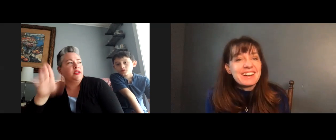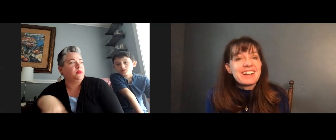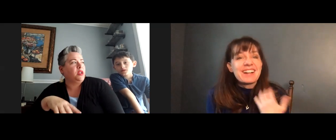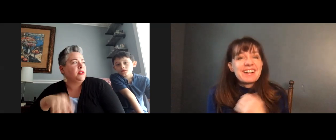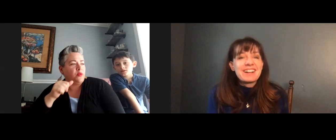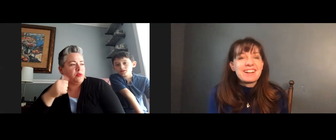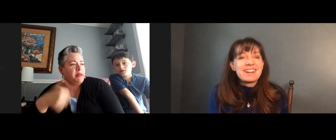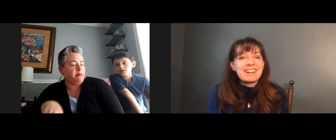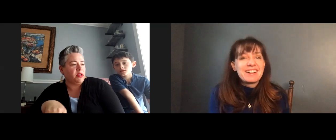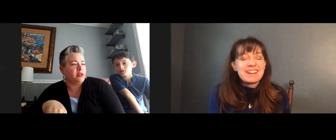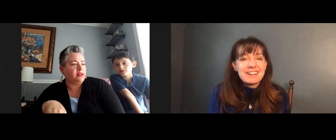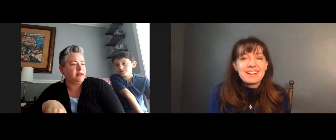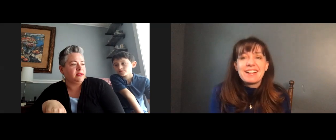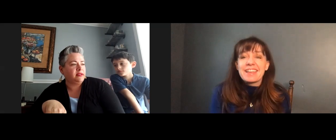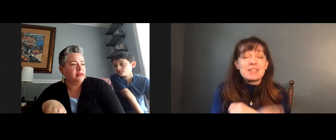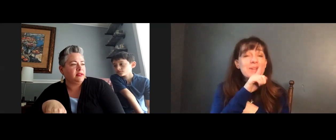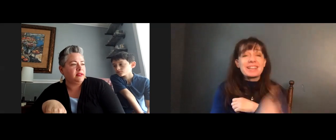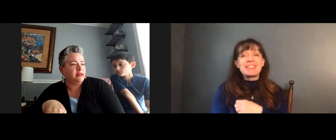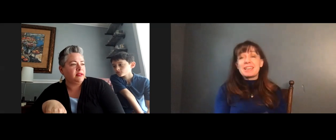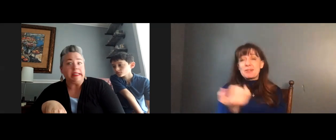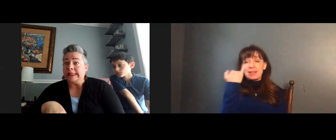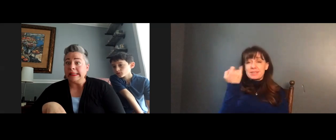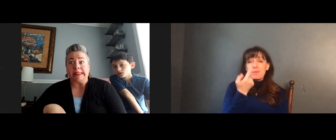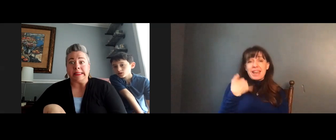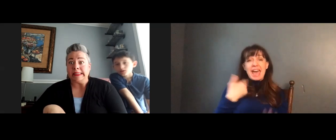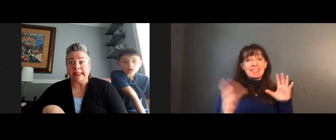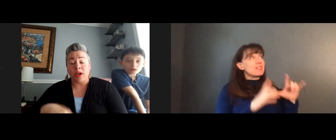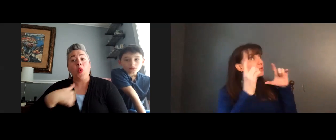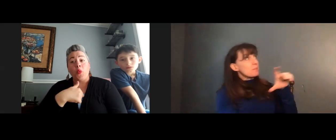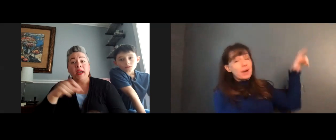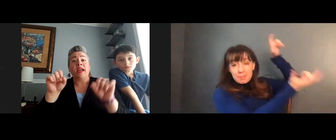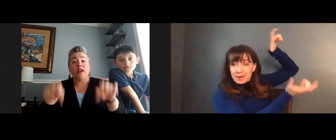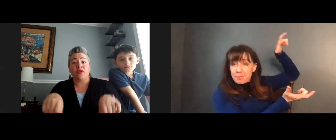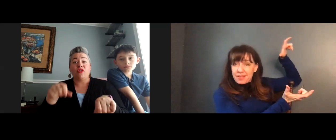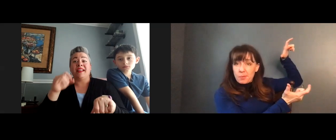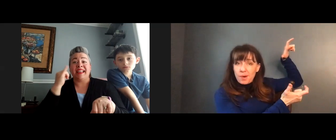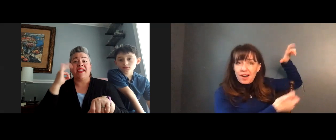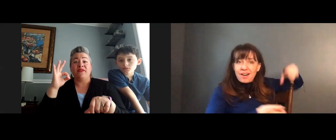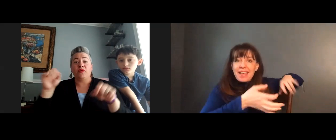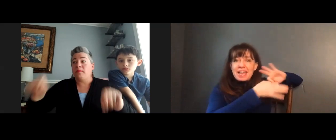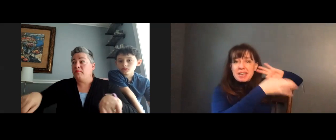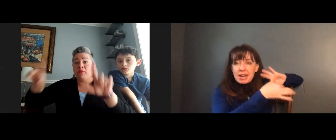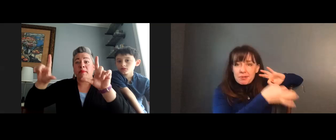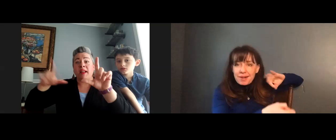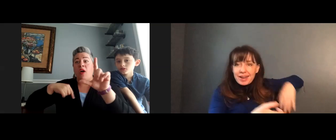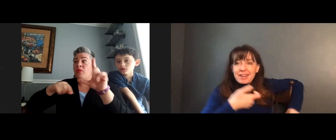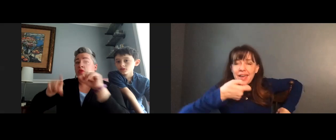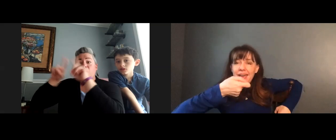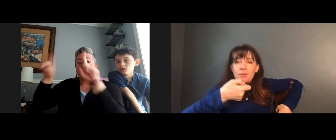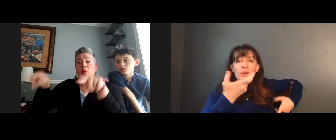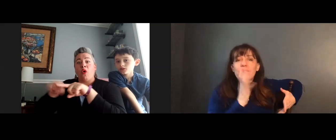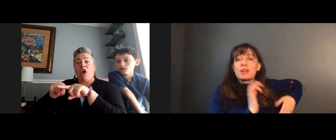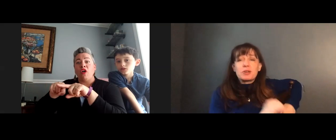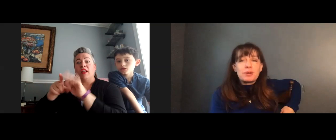i don't remember because we could literally if someone had that you could pop it up on the wall narrate